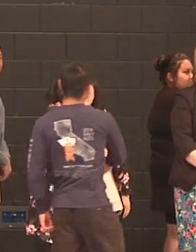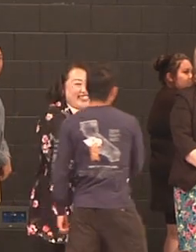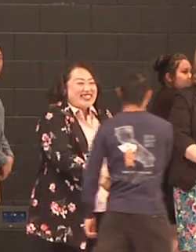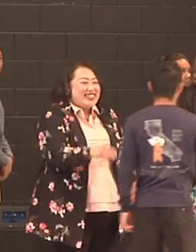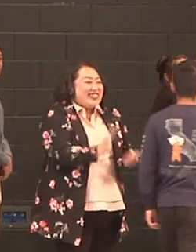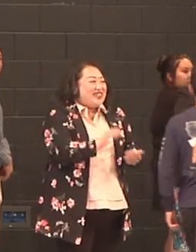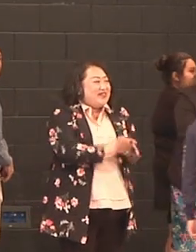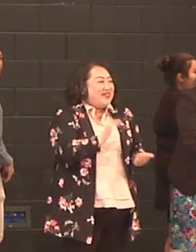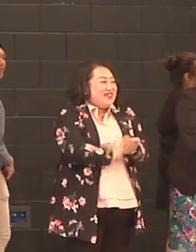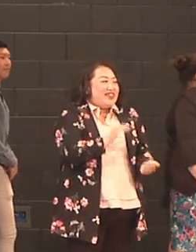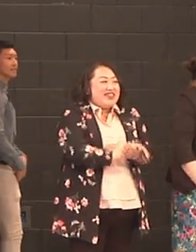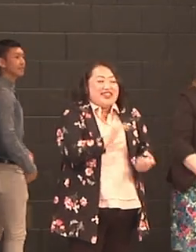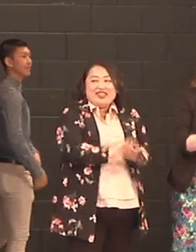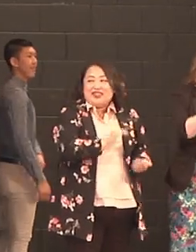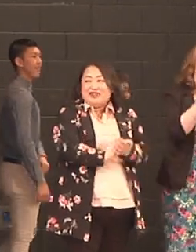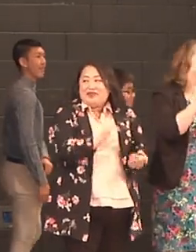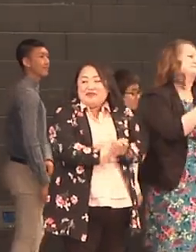Congratulations, graduates.